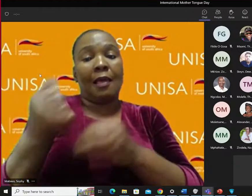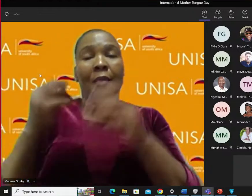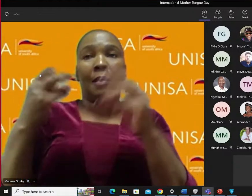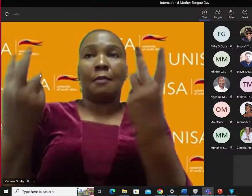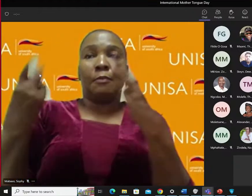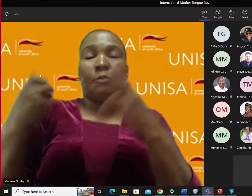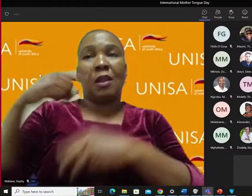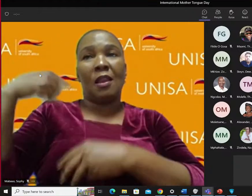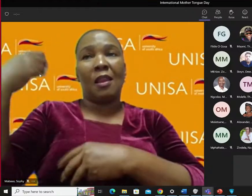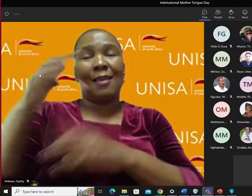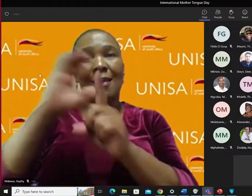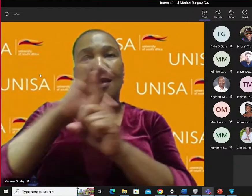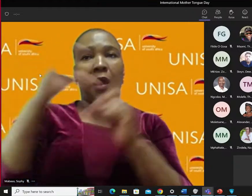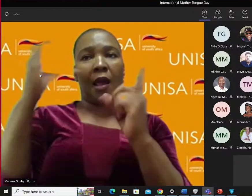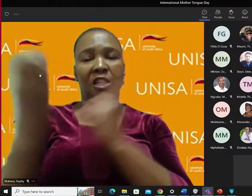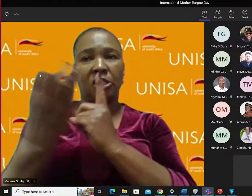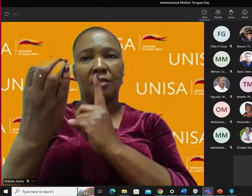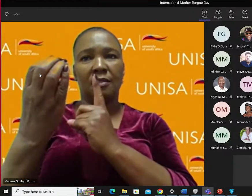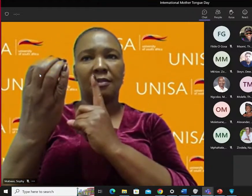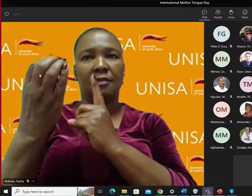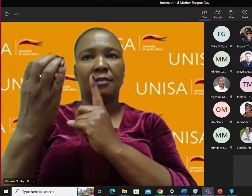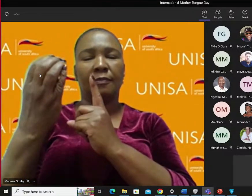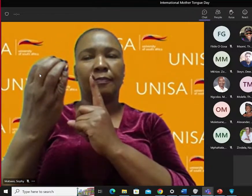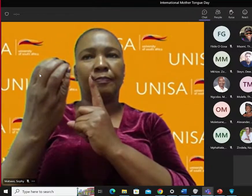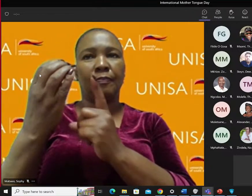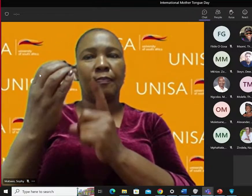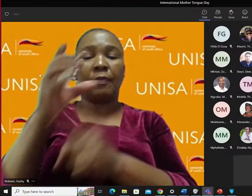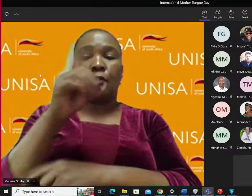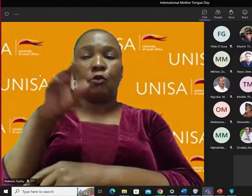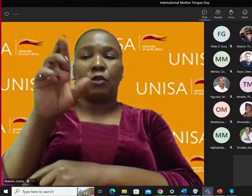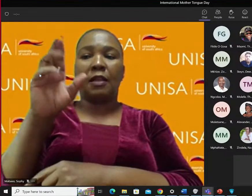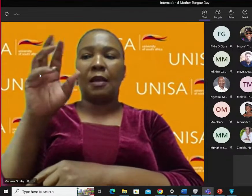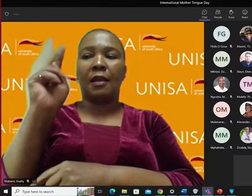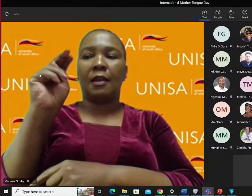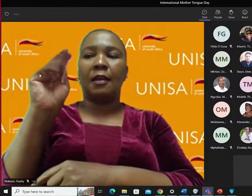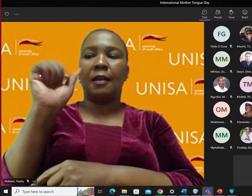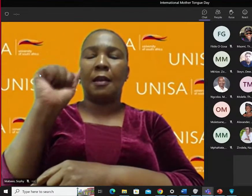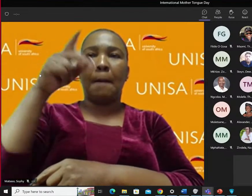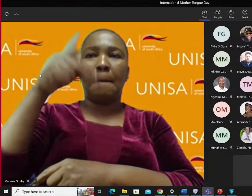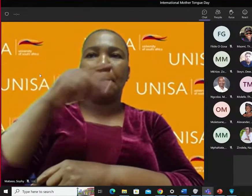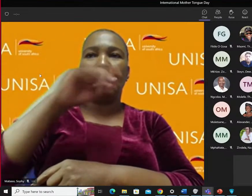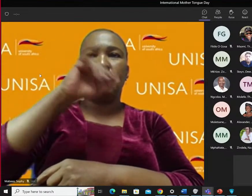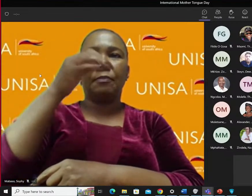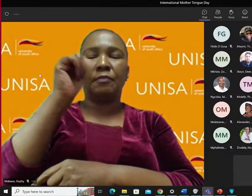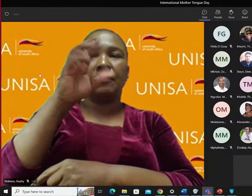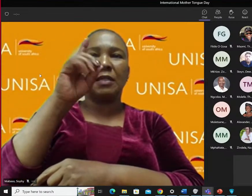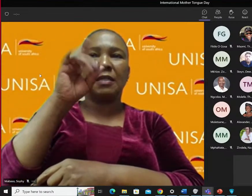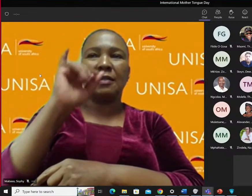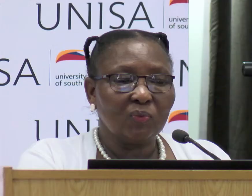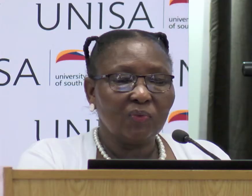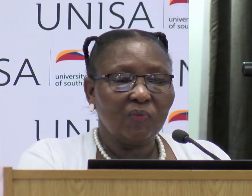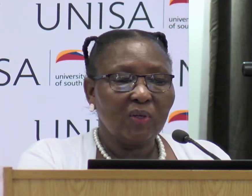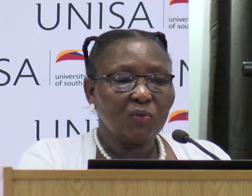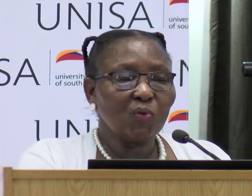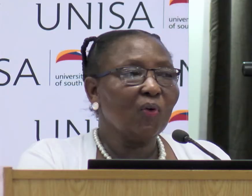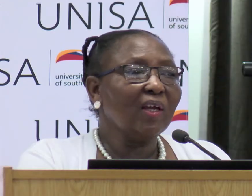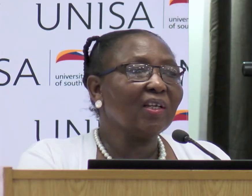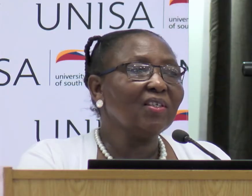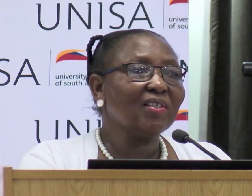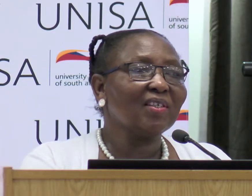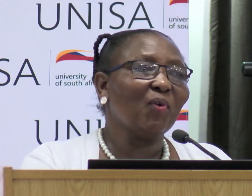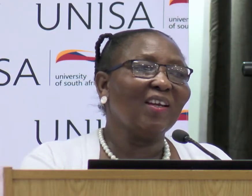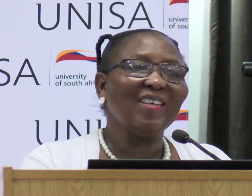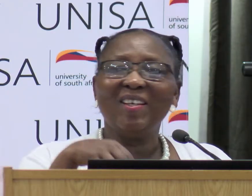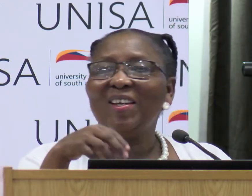and cultures. Dr. Napiati has just learned something ngenxa yelwimi zethu. So